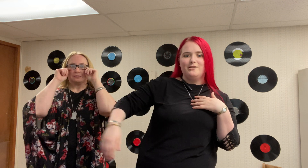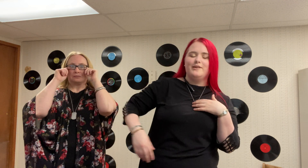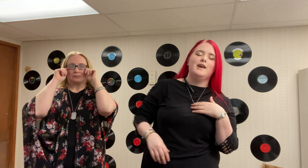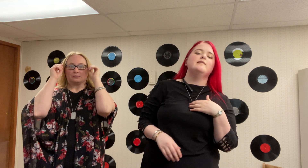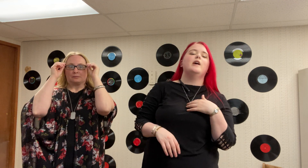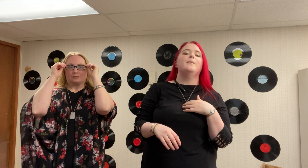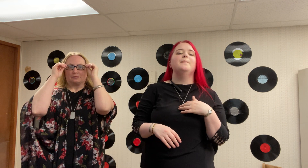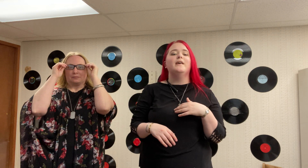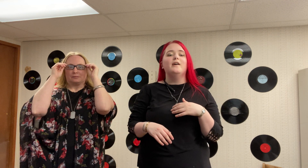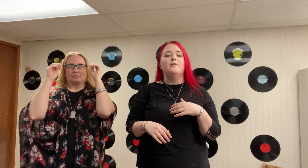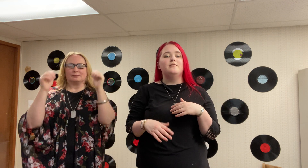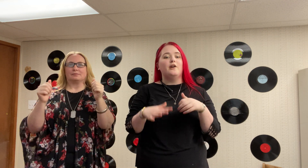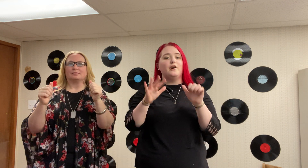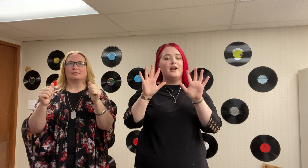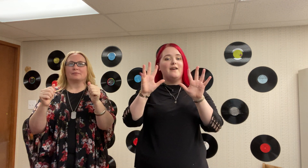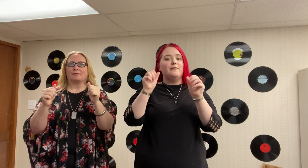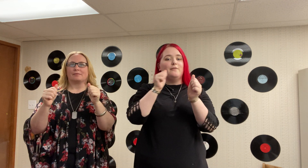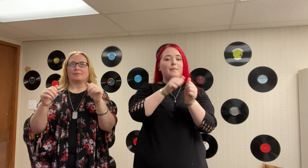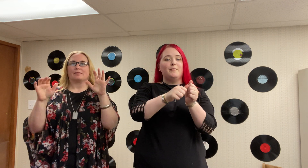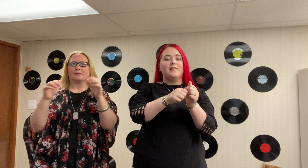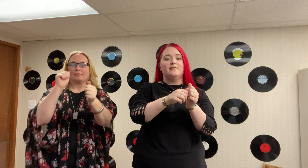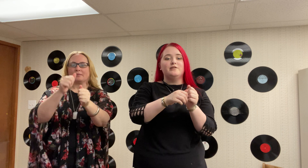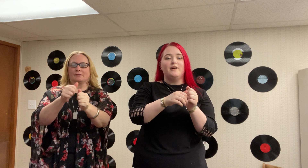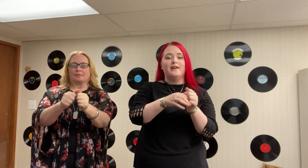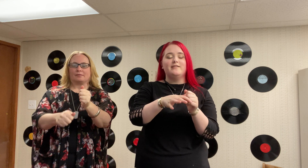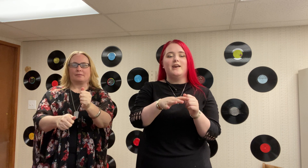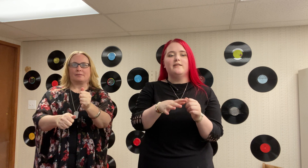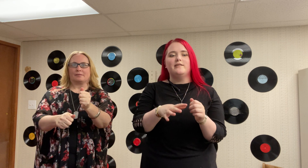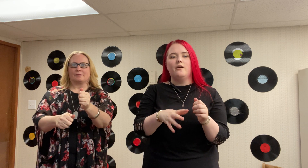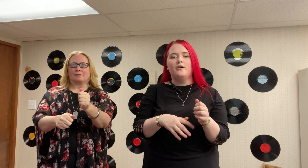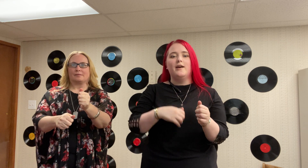Okay, so starting on every, remember that's the two A's. Okay, so